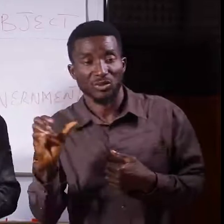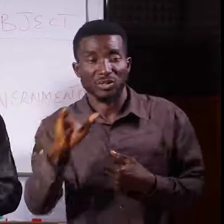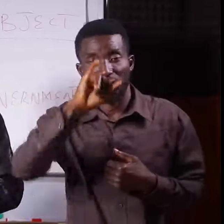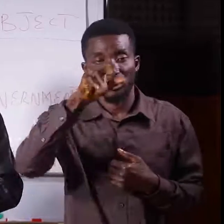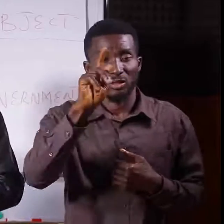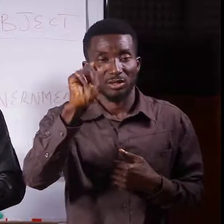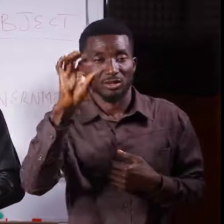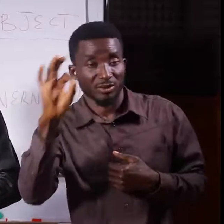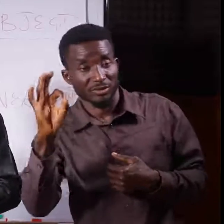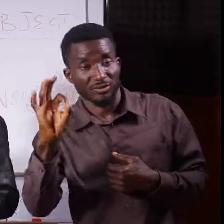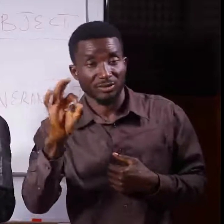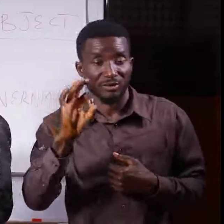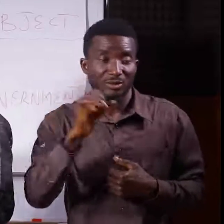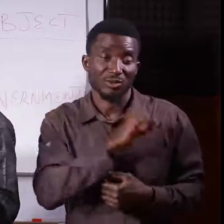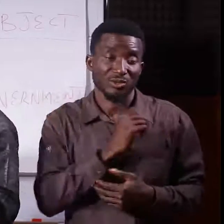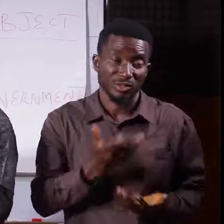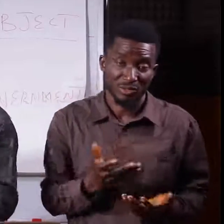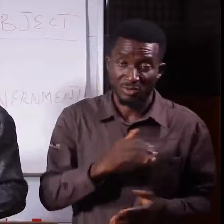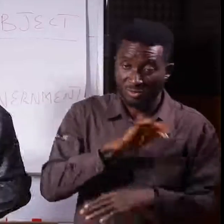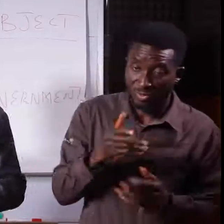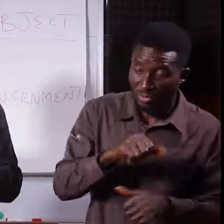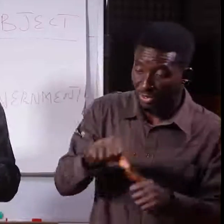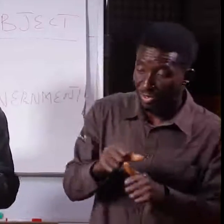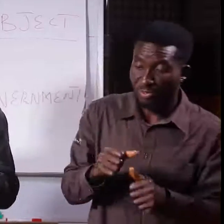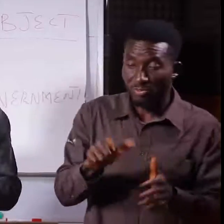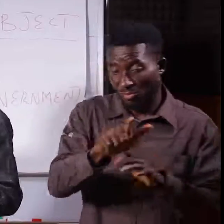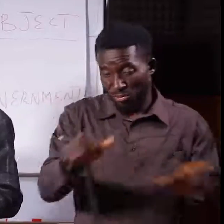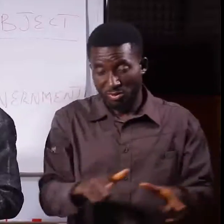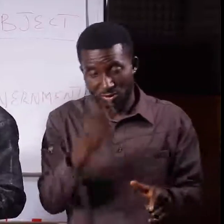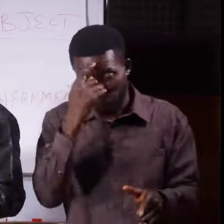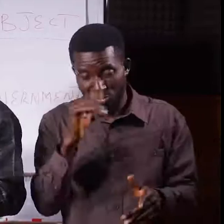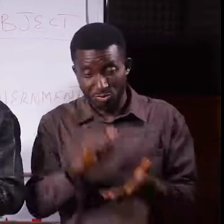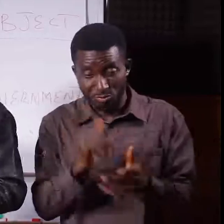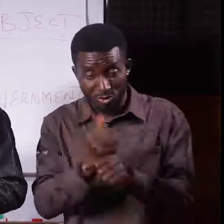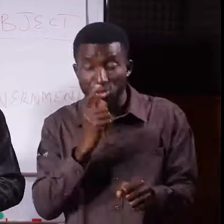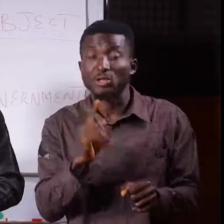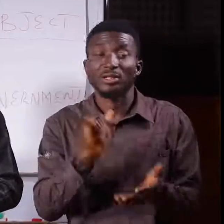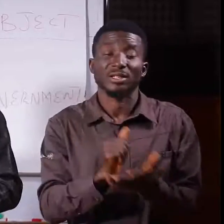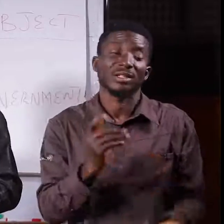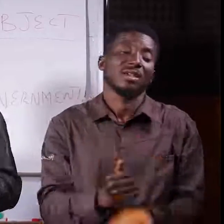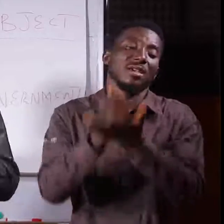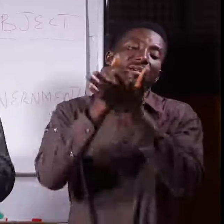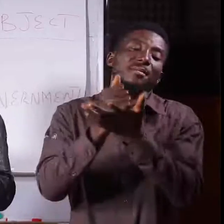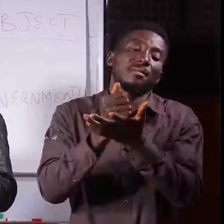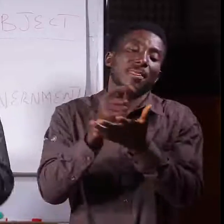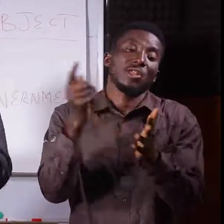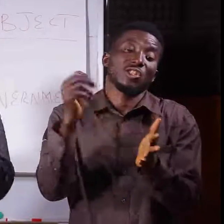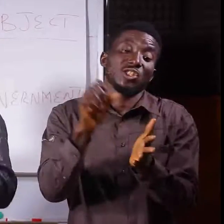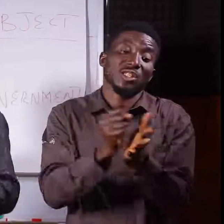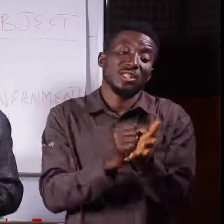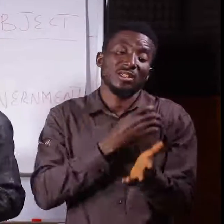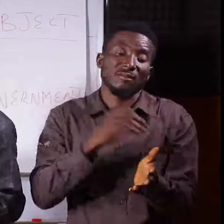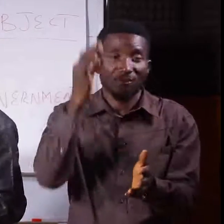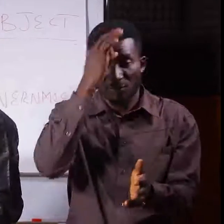JTF, and the like. So all these are there to ensure that they assist the state and the